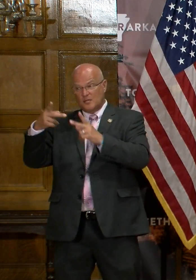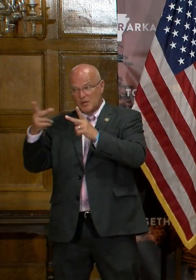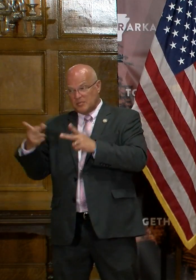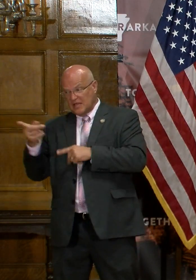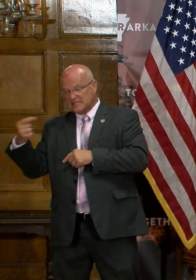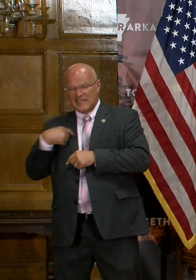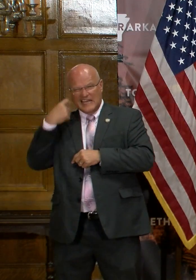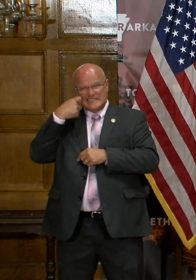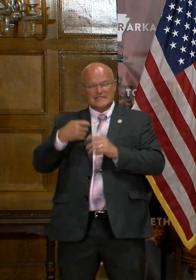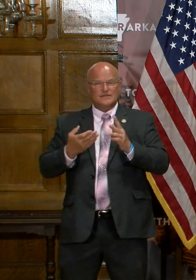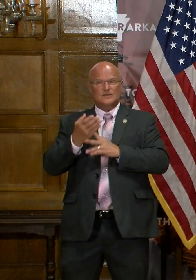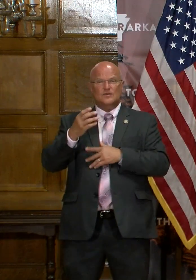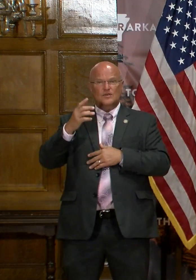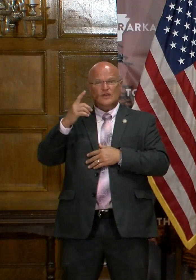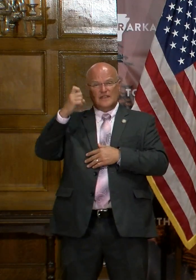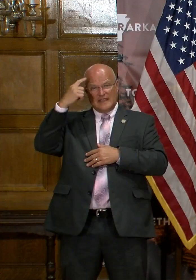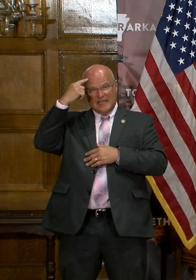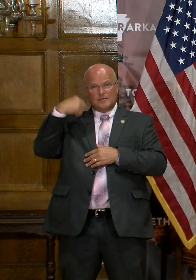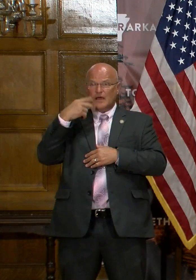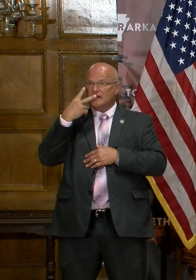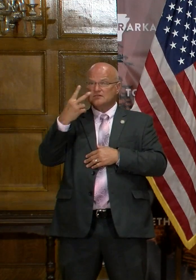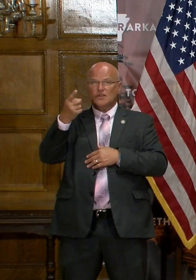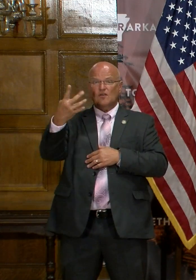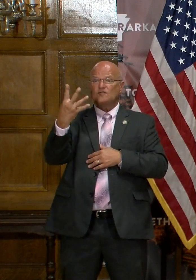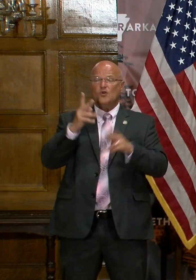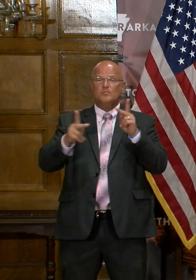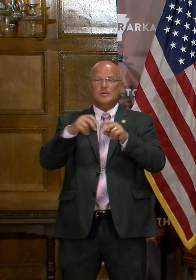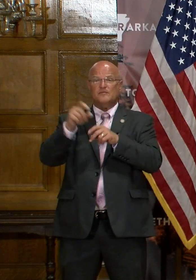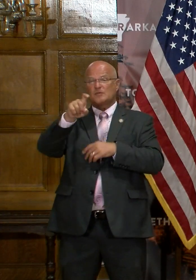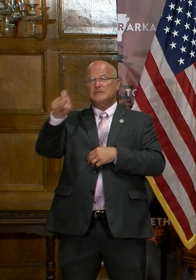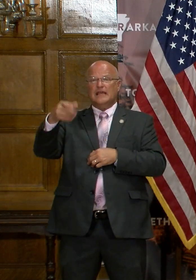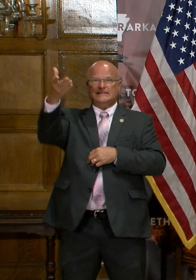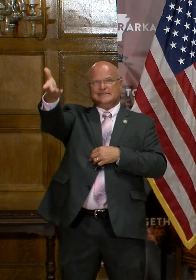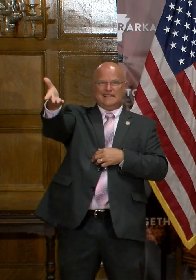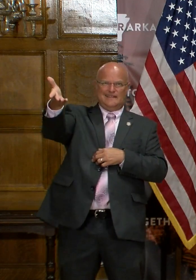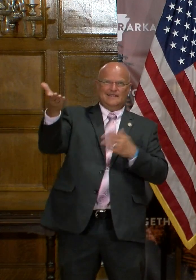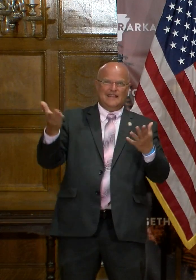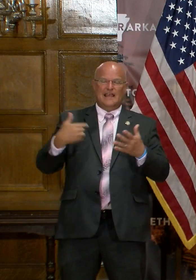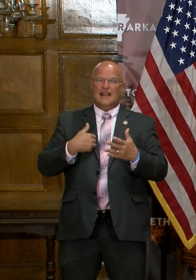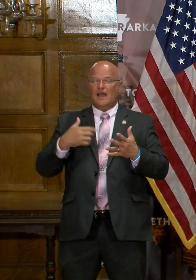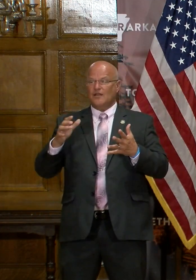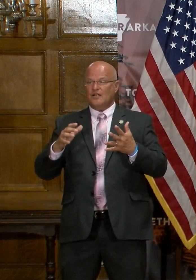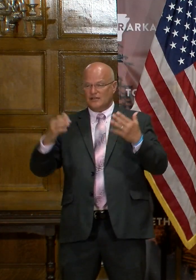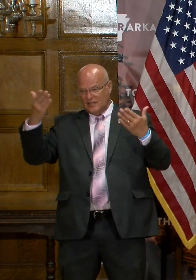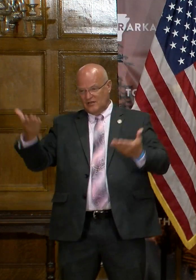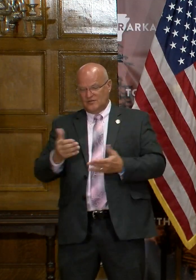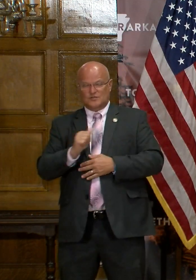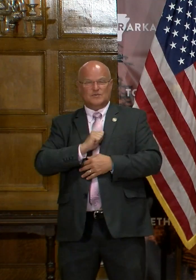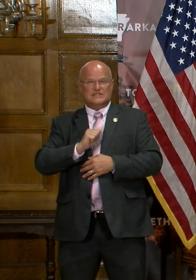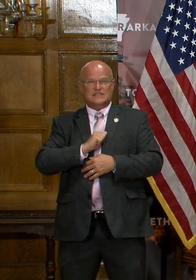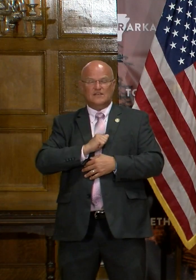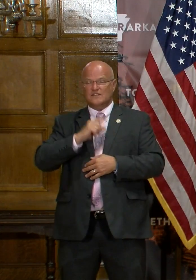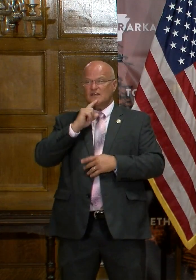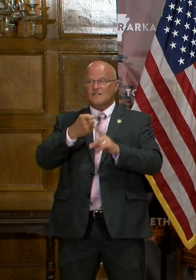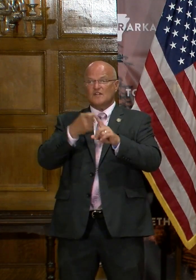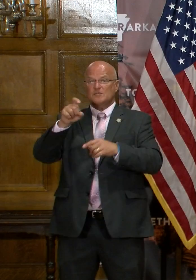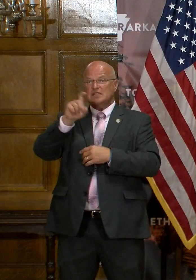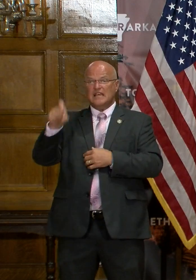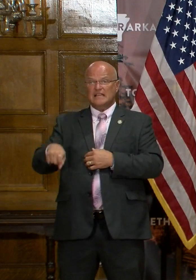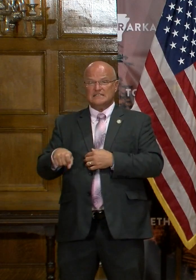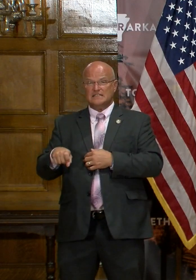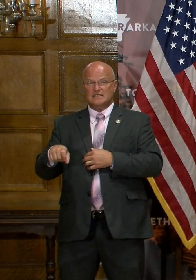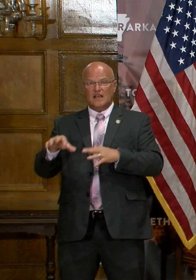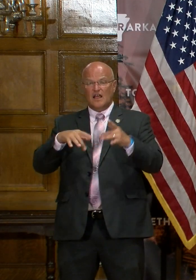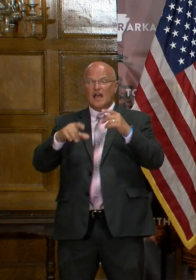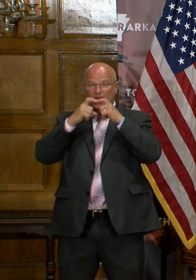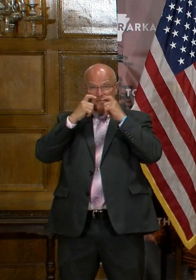somewhere. I just came through the Capitol today and I saw 4 people from Texas. And I went over and I introduced myself. They said they're from Texas. Every